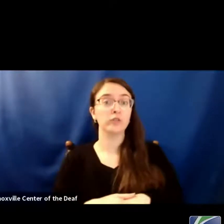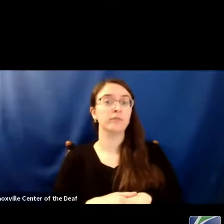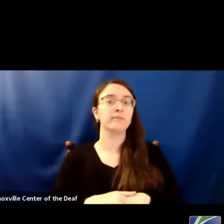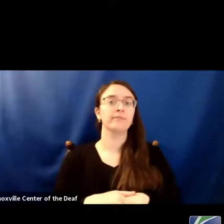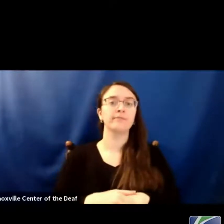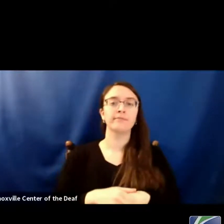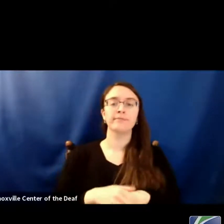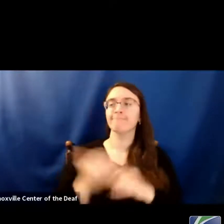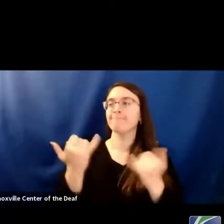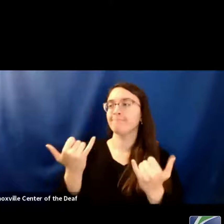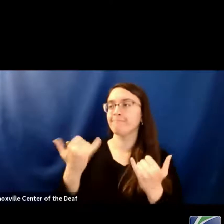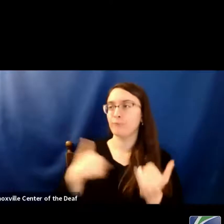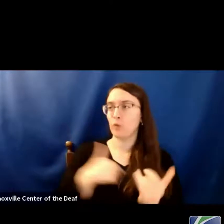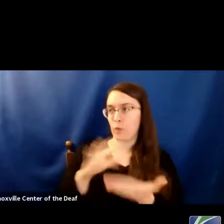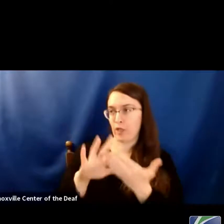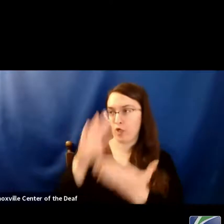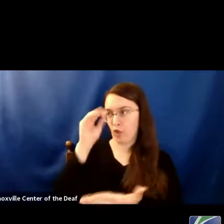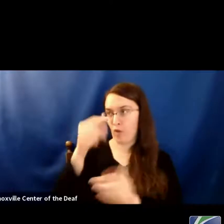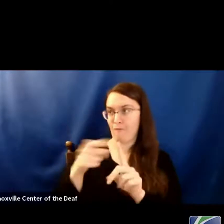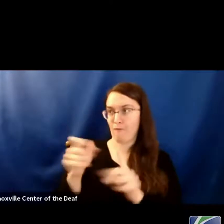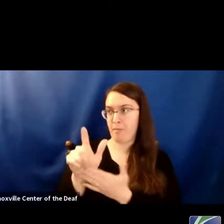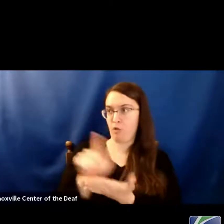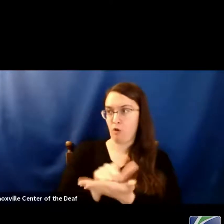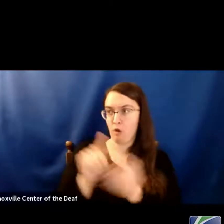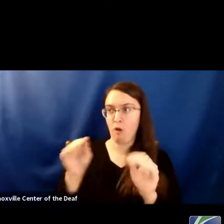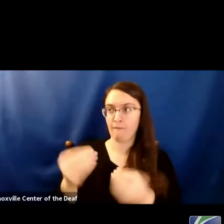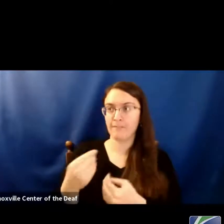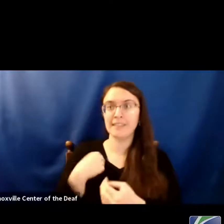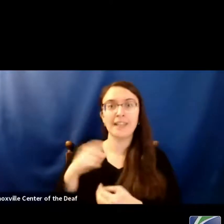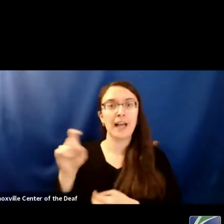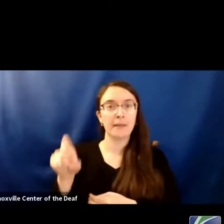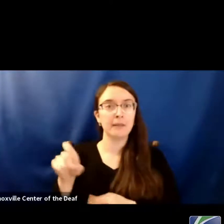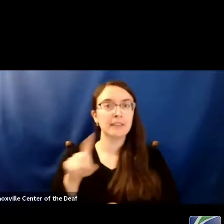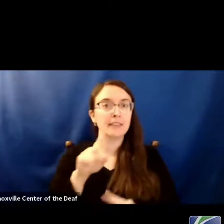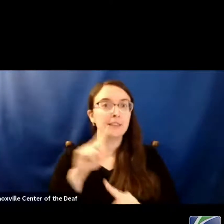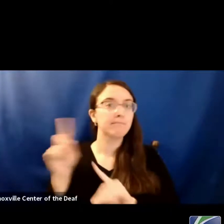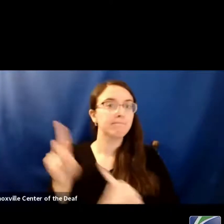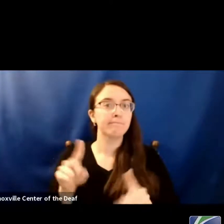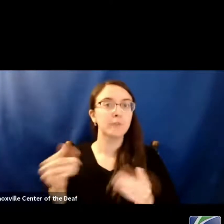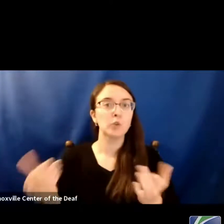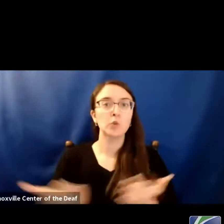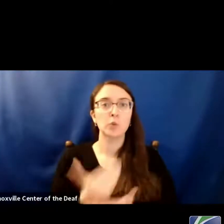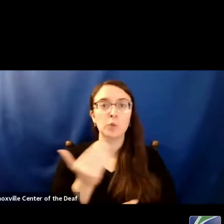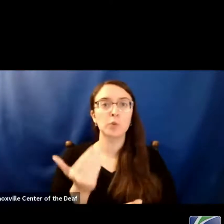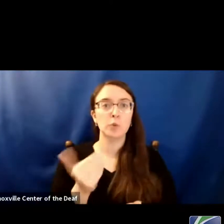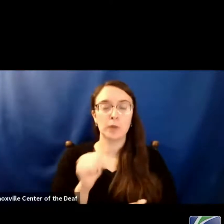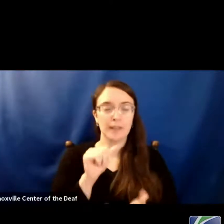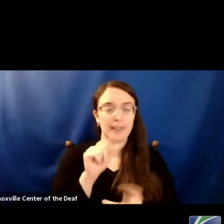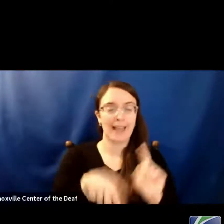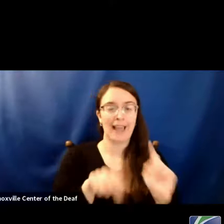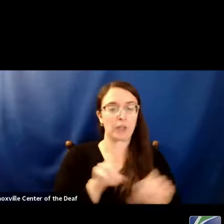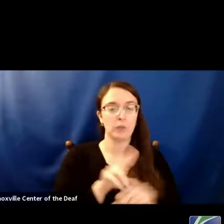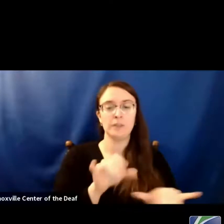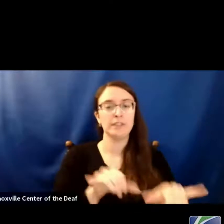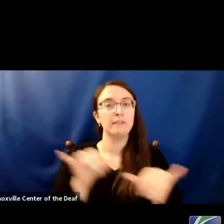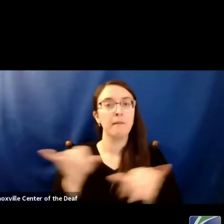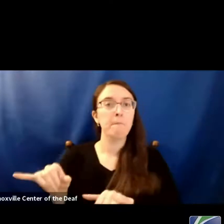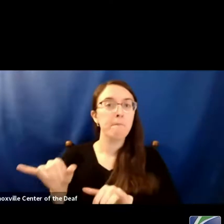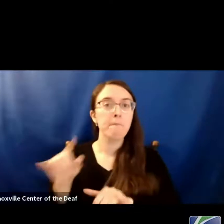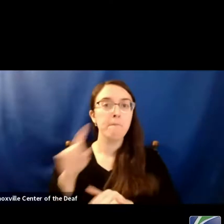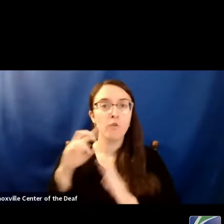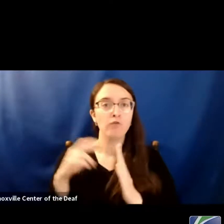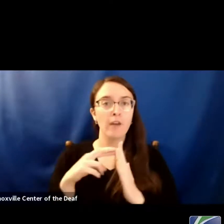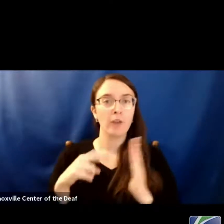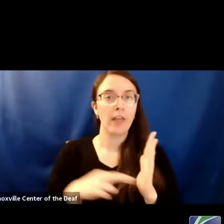we've learned from the law office, yes, I will have to issue new orders if I wish to keep the regulations in place. And I will be